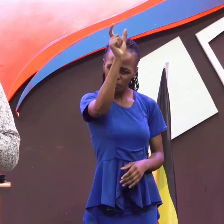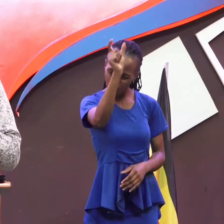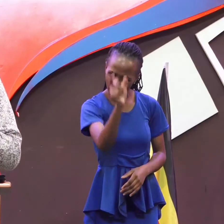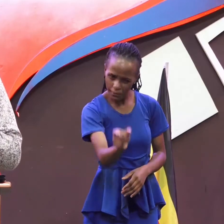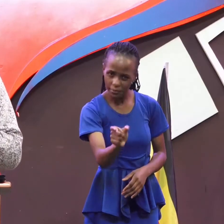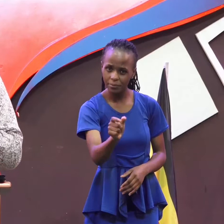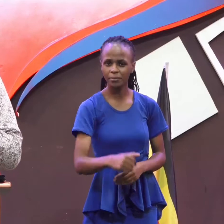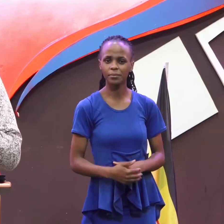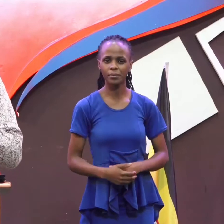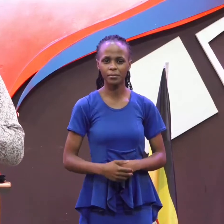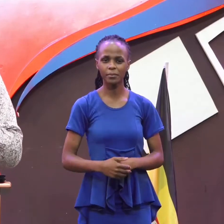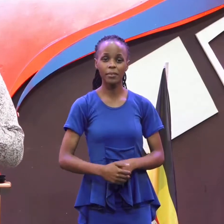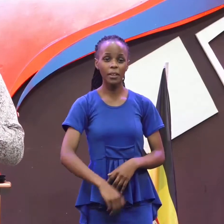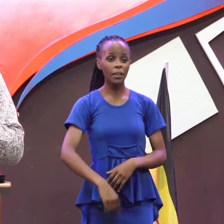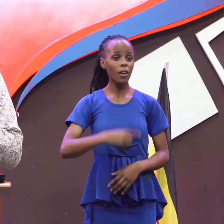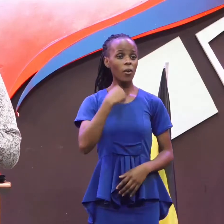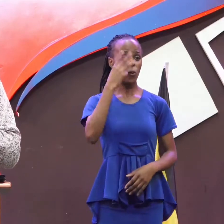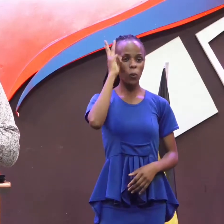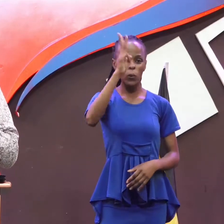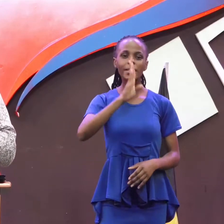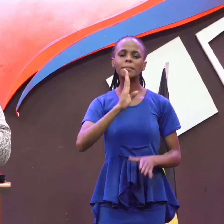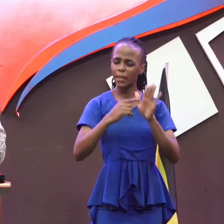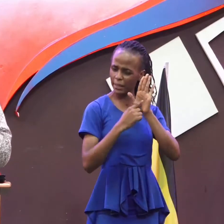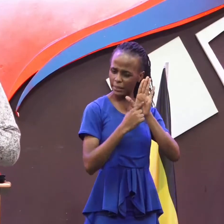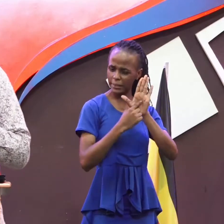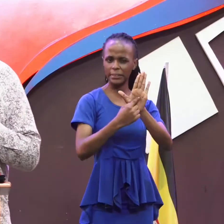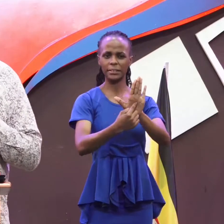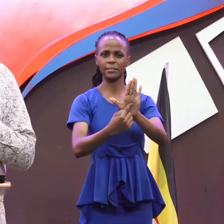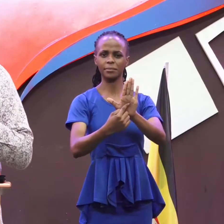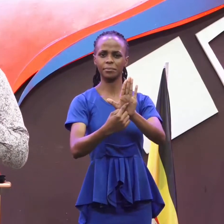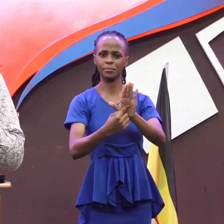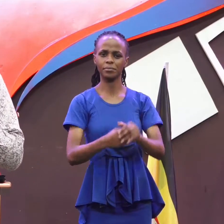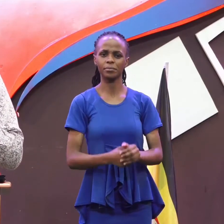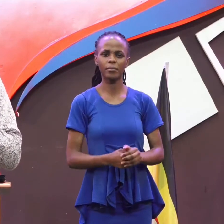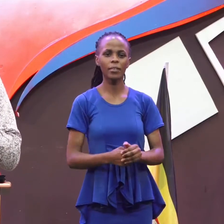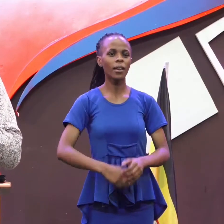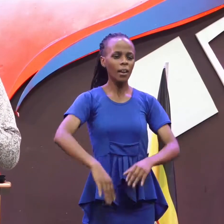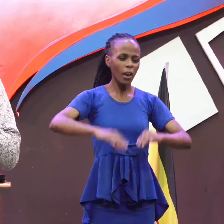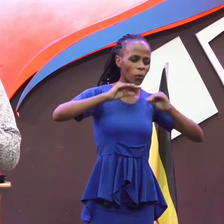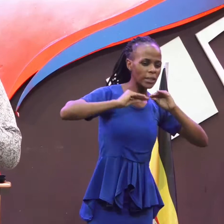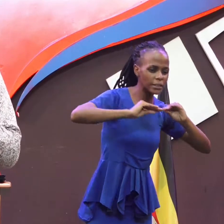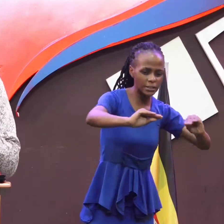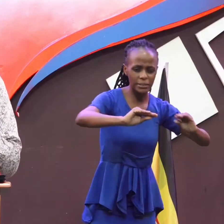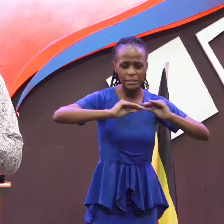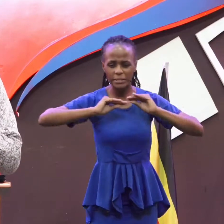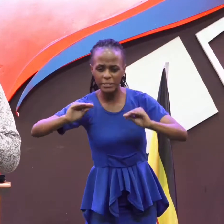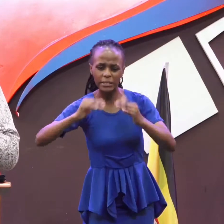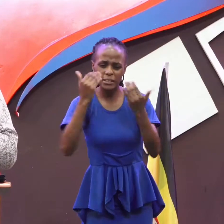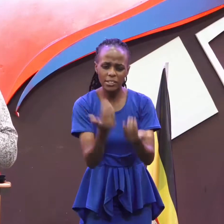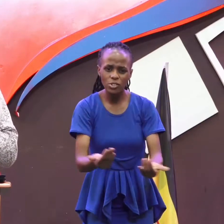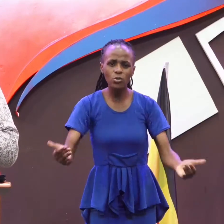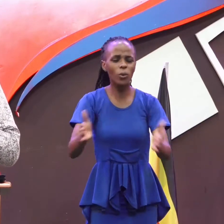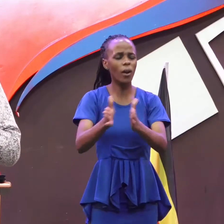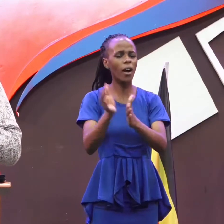to place a man. Oyo abafuuka mudo. Who will become an example. Ayigiriza abaana n'abaana b'abaana be. That he